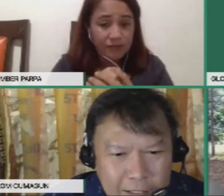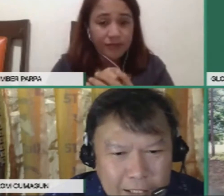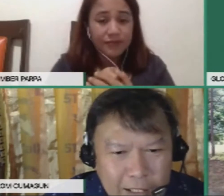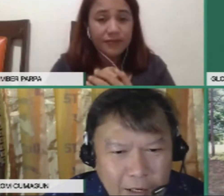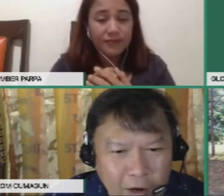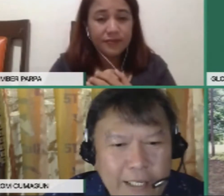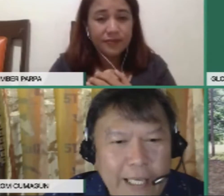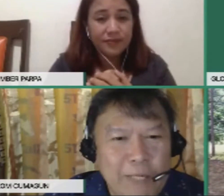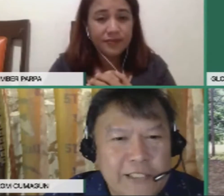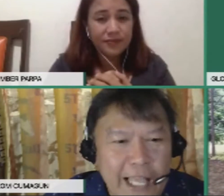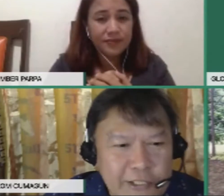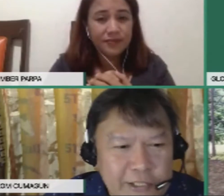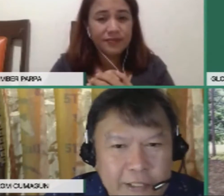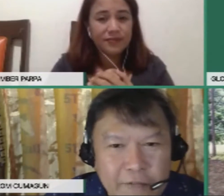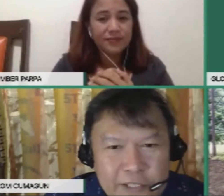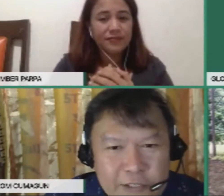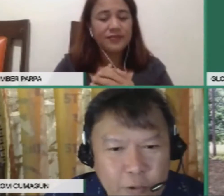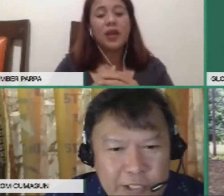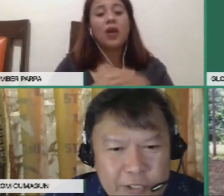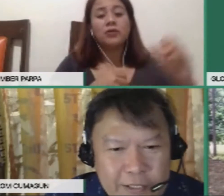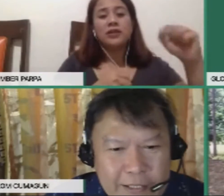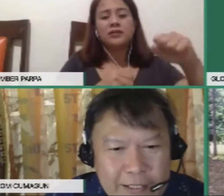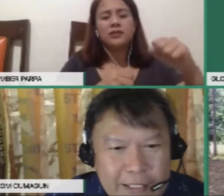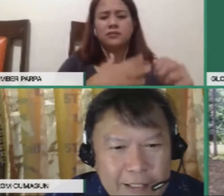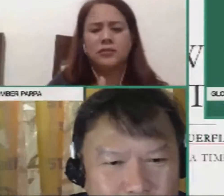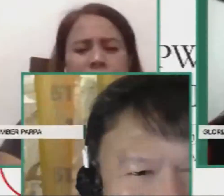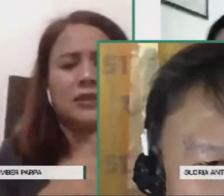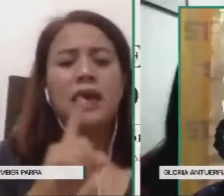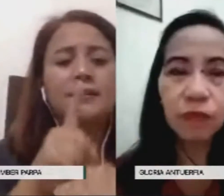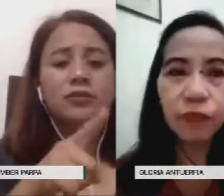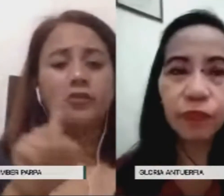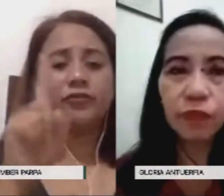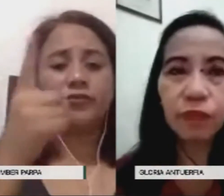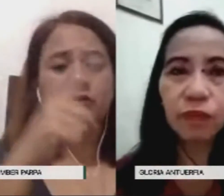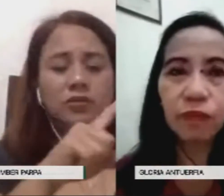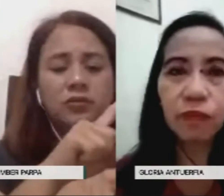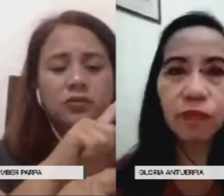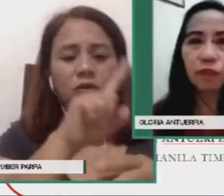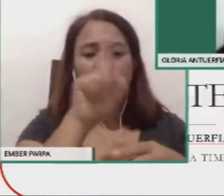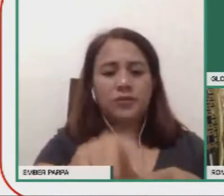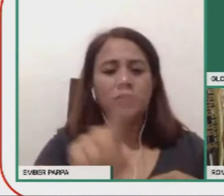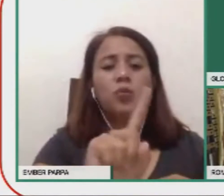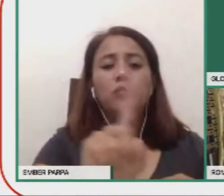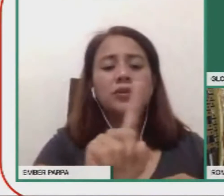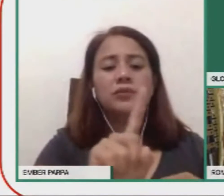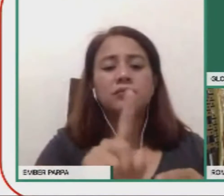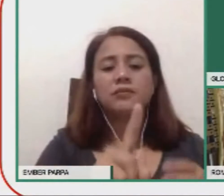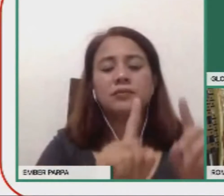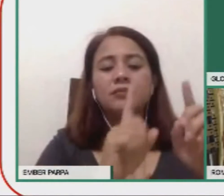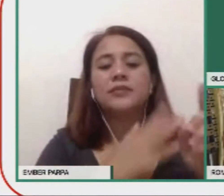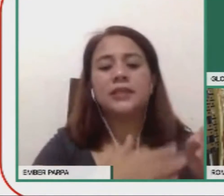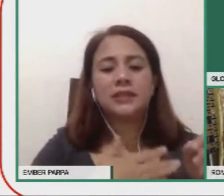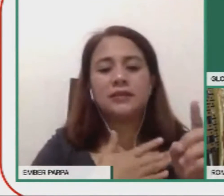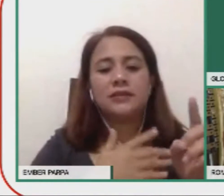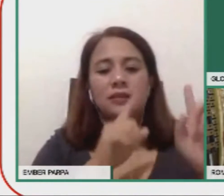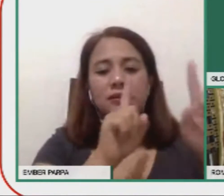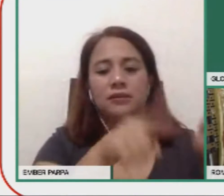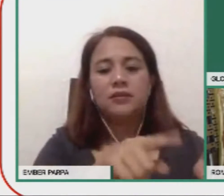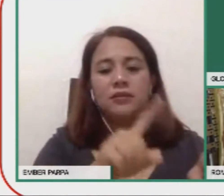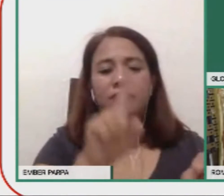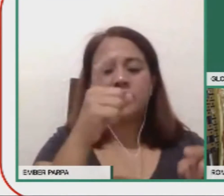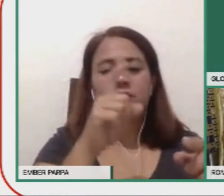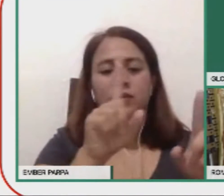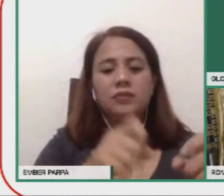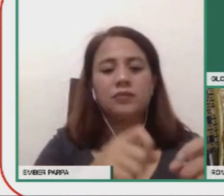Yes. Okay, please answer the first question. Please answer the first question. What are the pressing Well, the needs? most